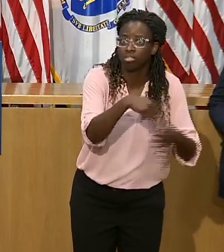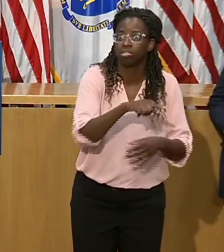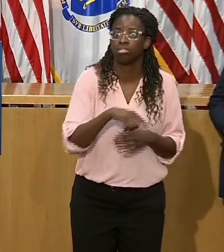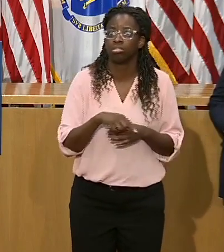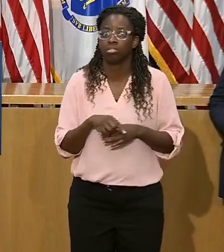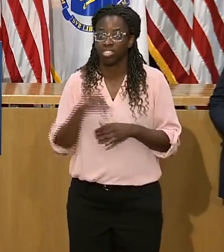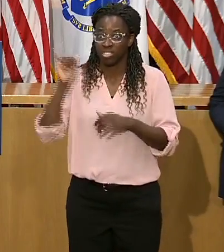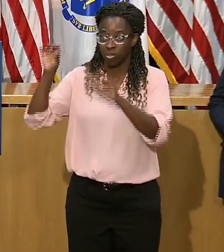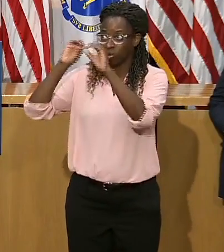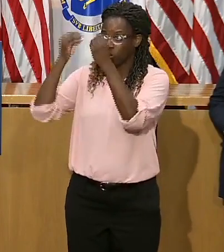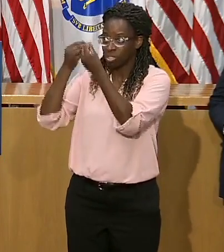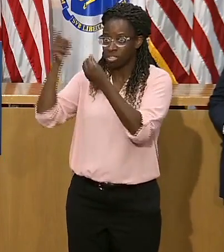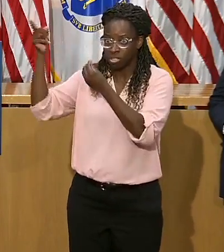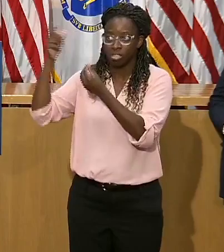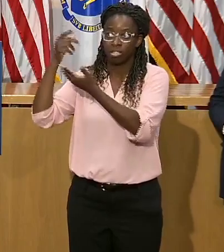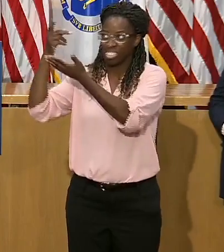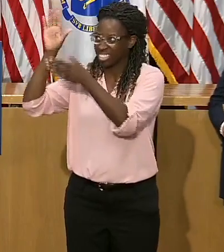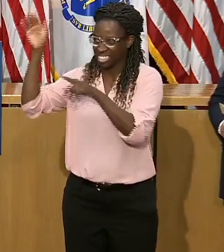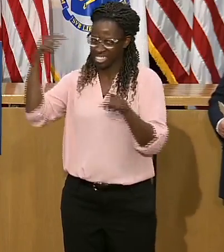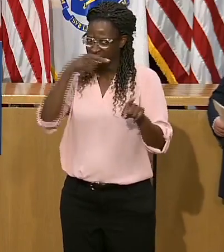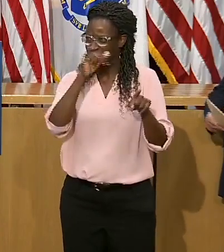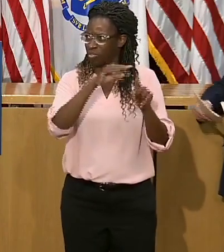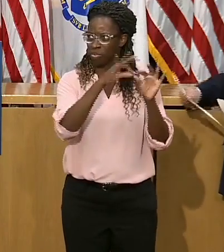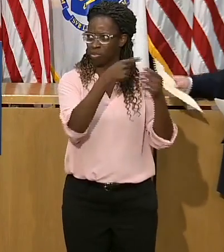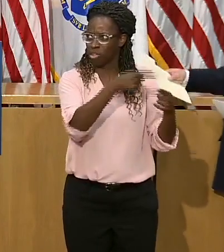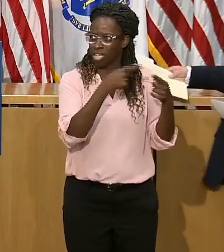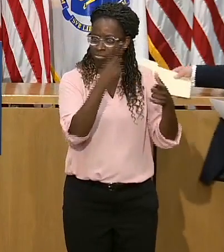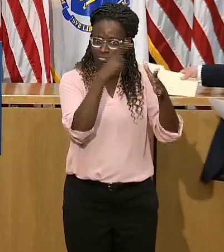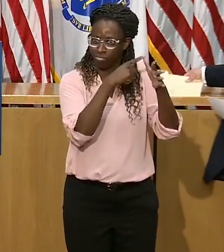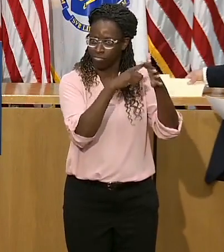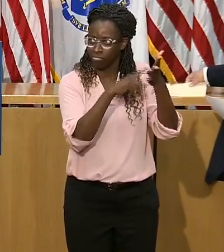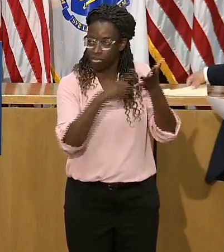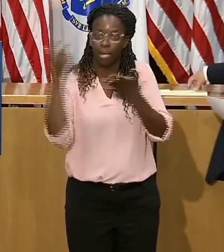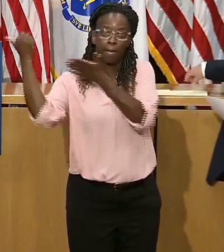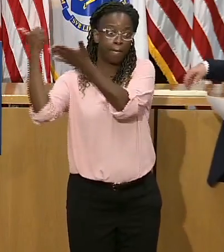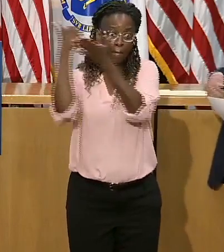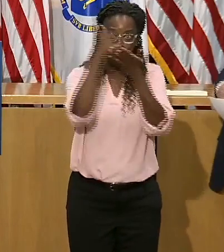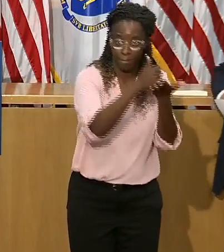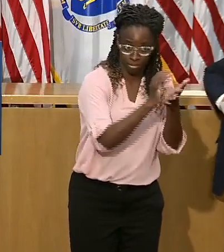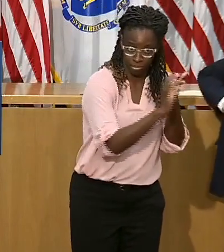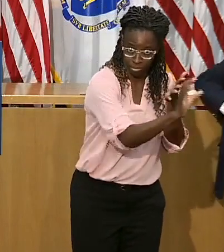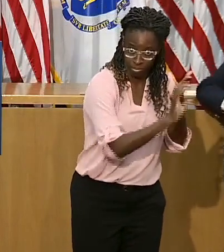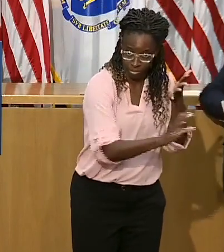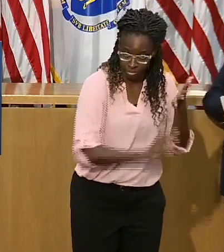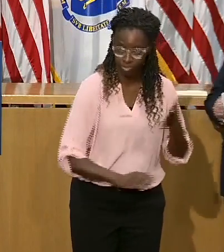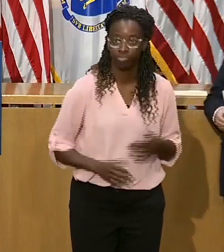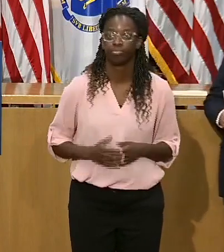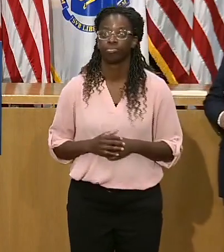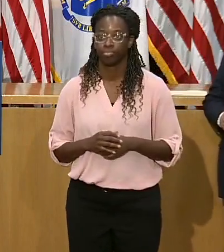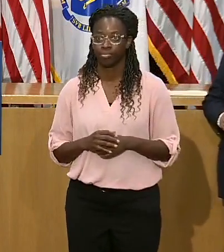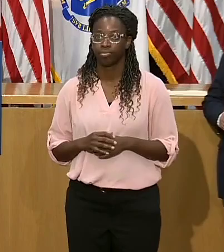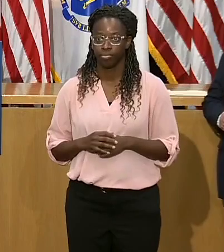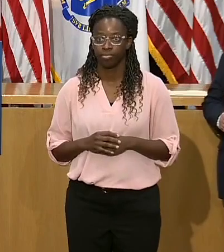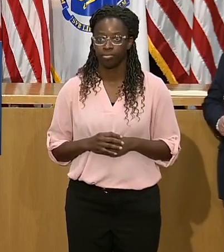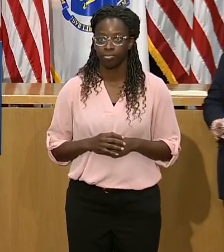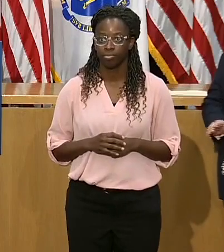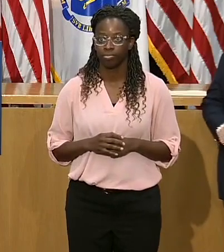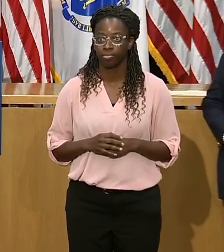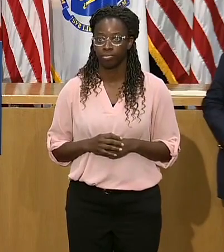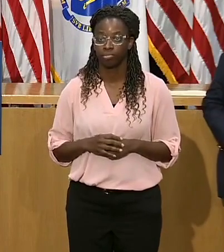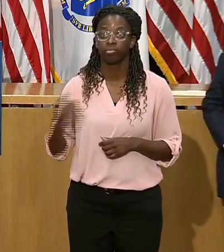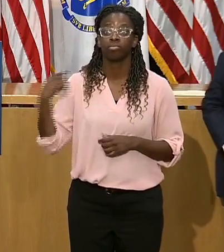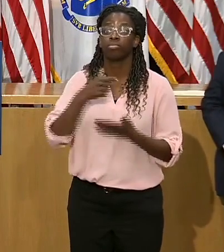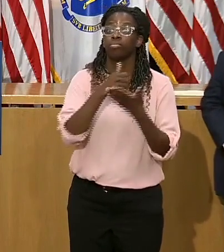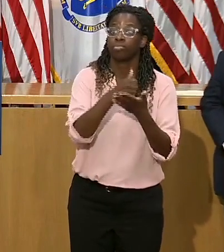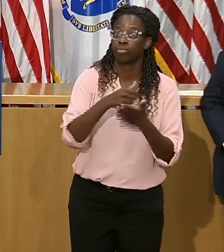women and minority-owned businesses to provide support around digital and online technology to complement their traditional business